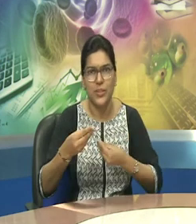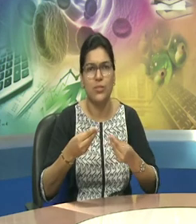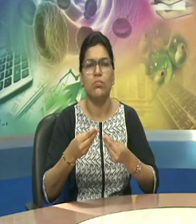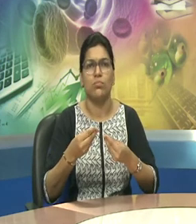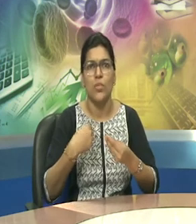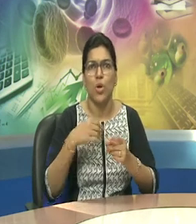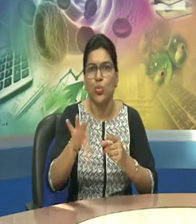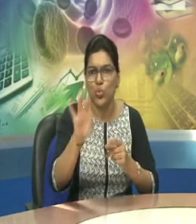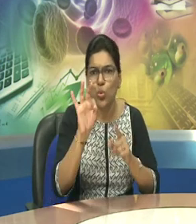Feasibility study.